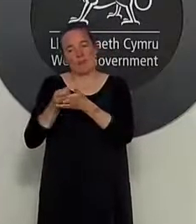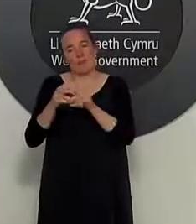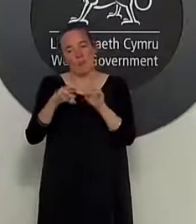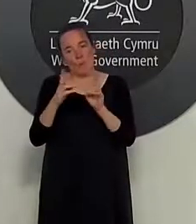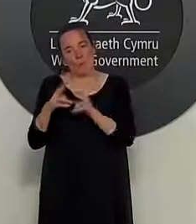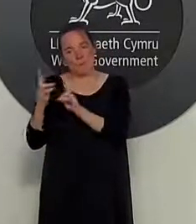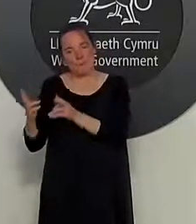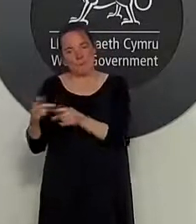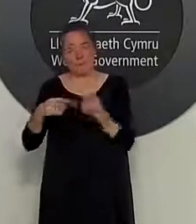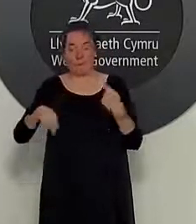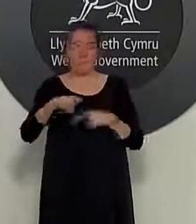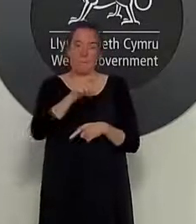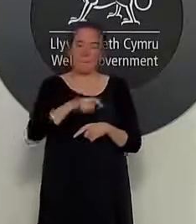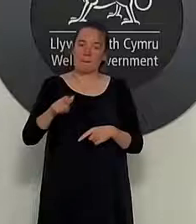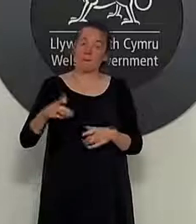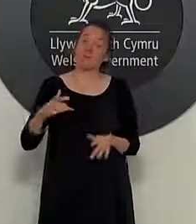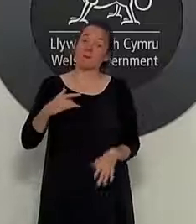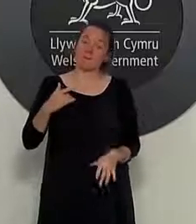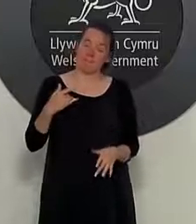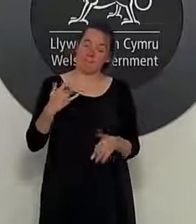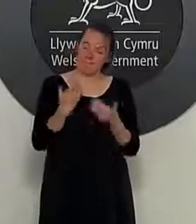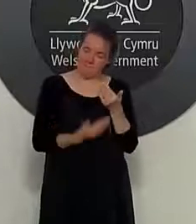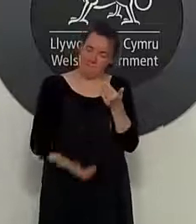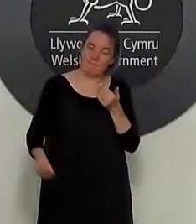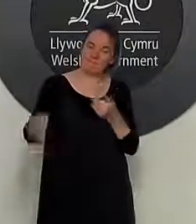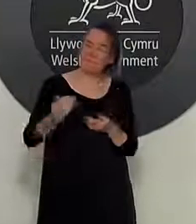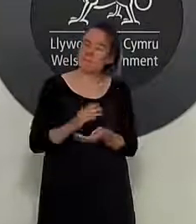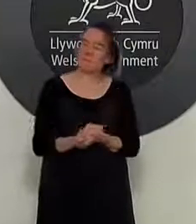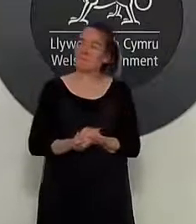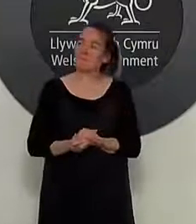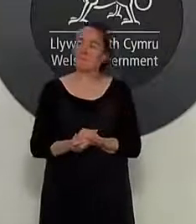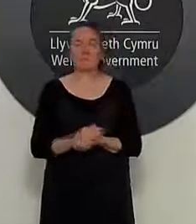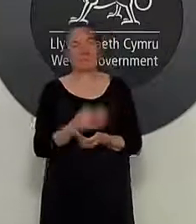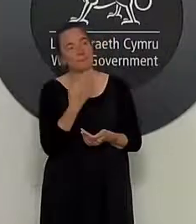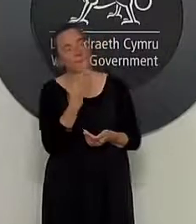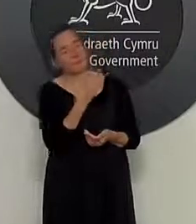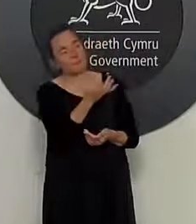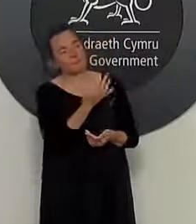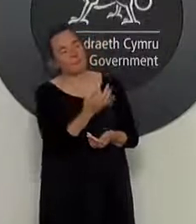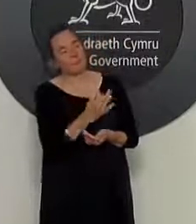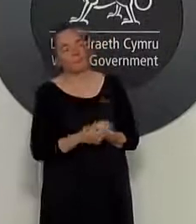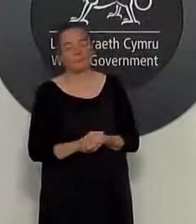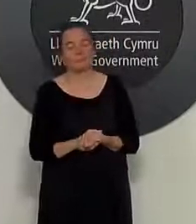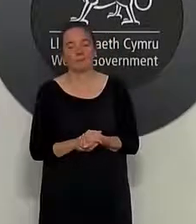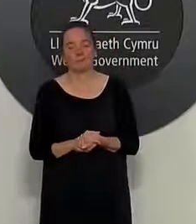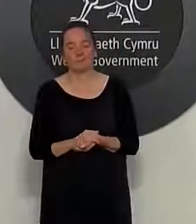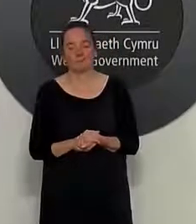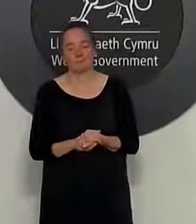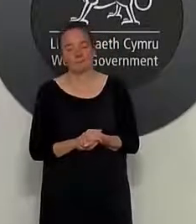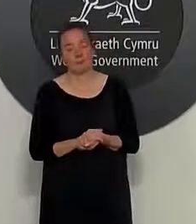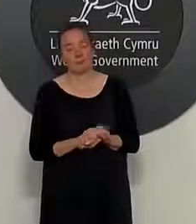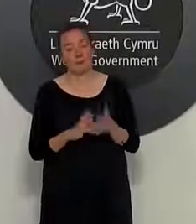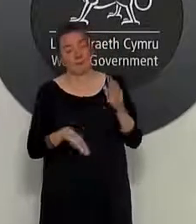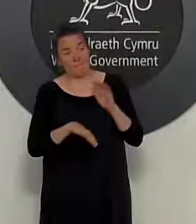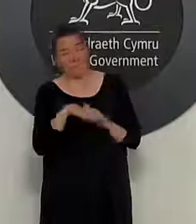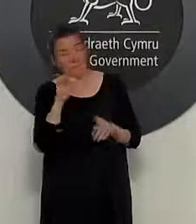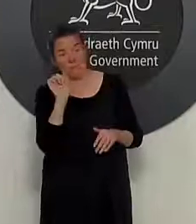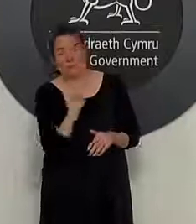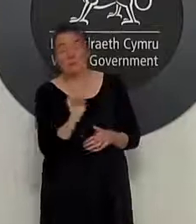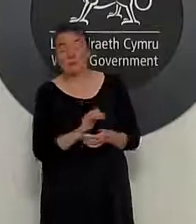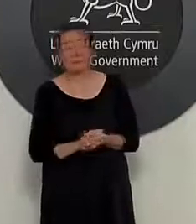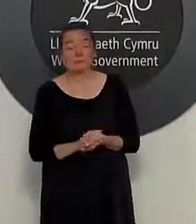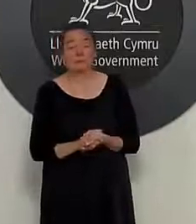long-term accommodation. Yeah, no, thanks for your question, Lee, and, you know, completely right, I